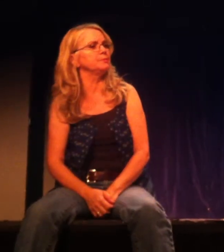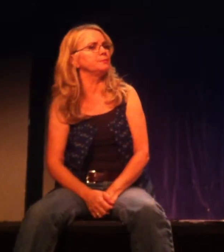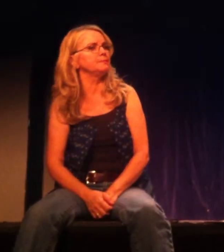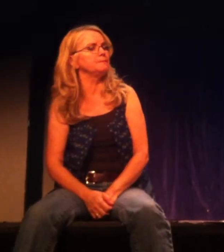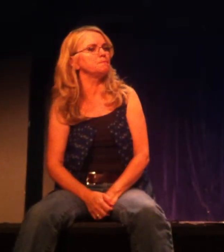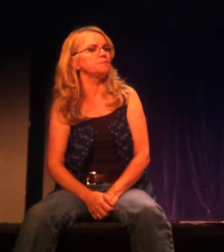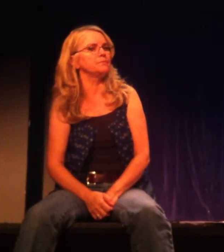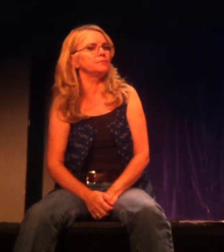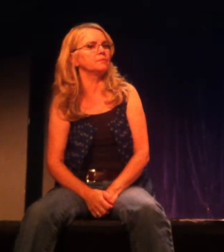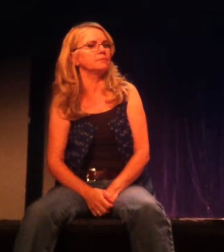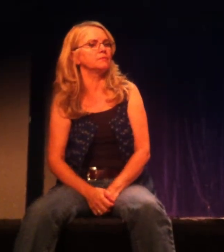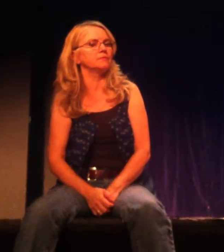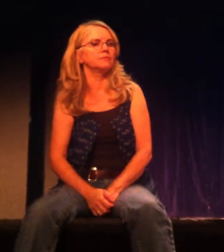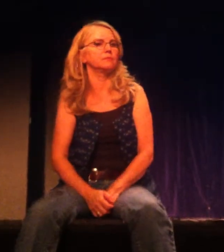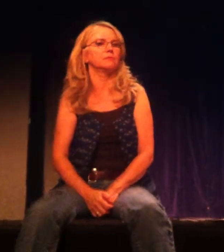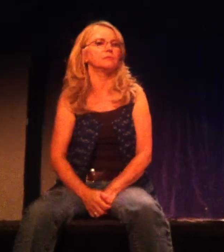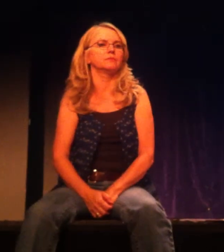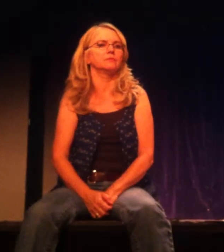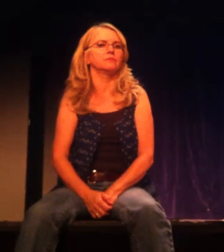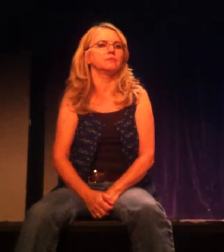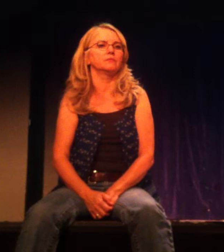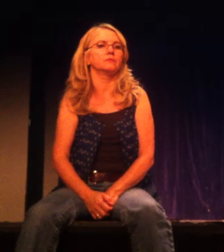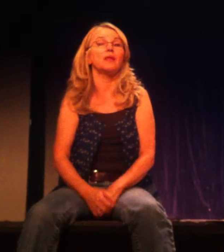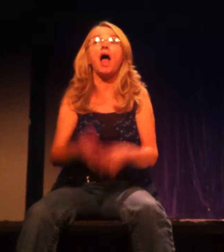Katie, I want to take Japanese.